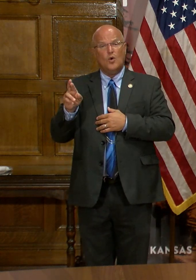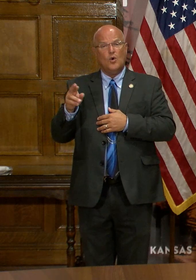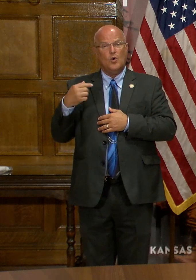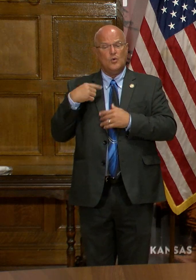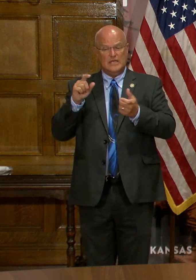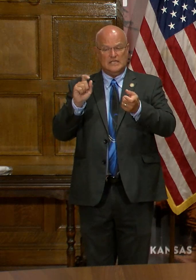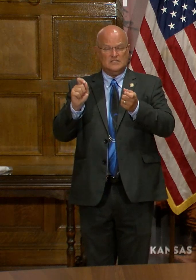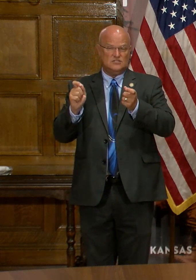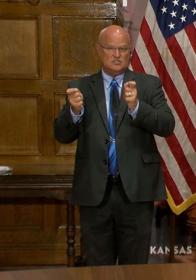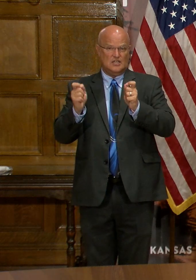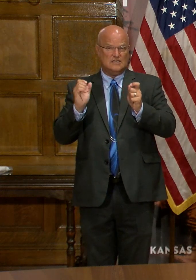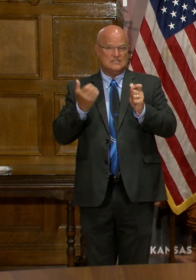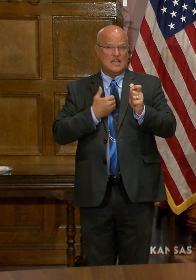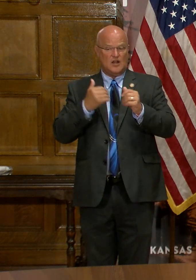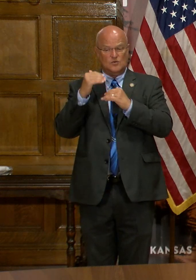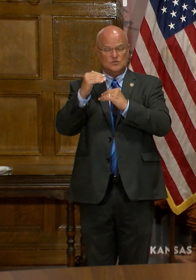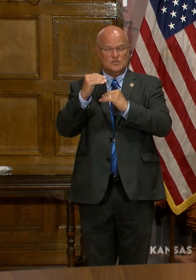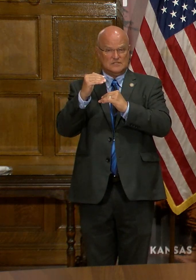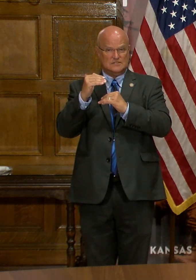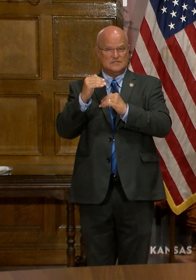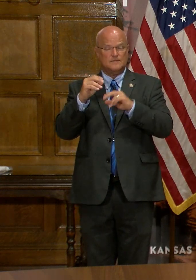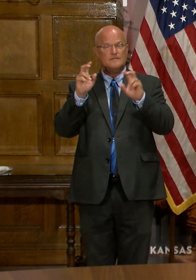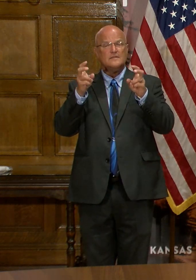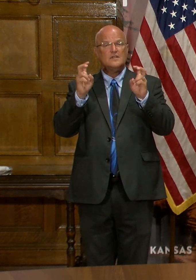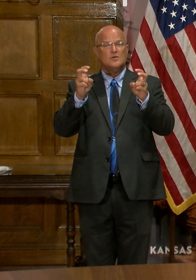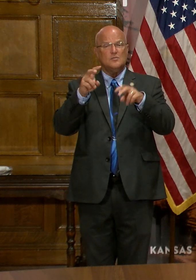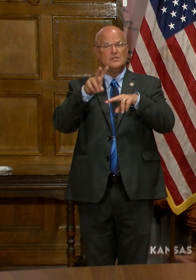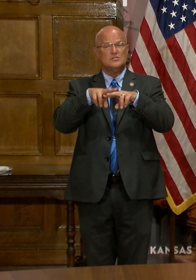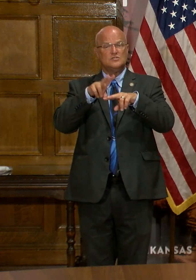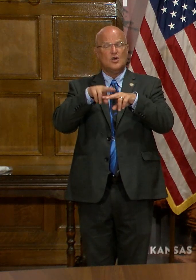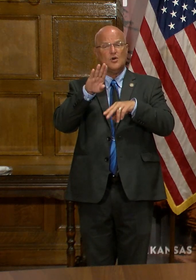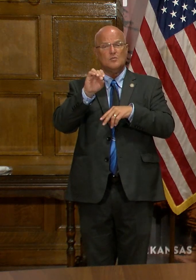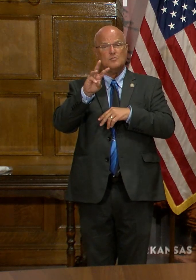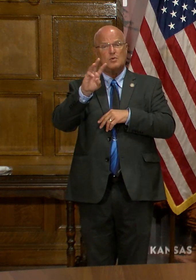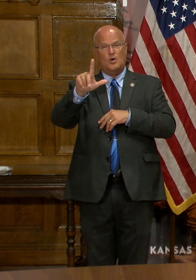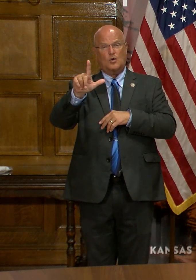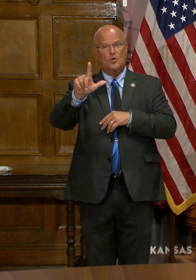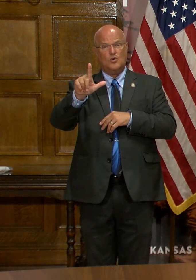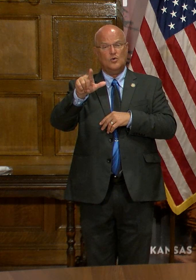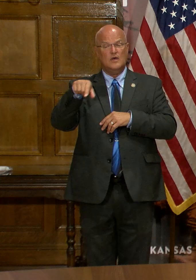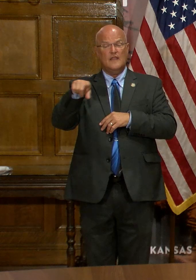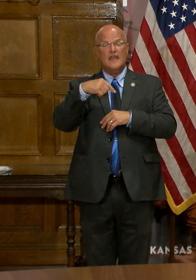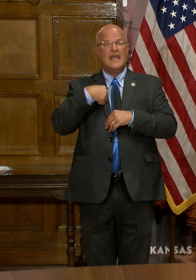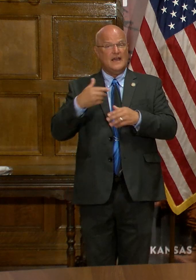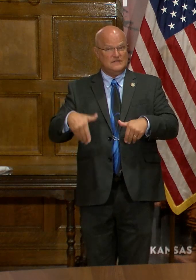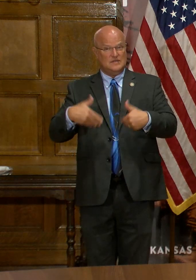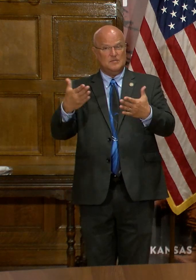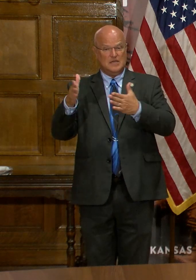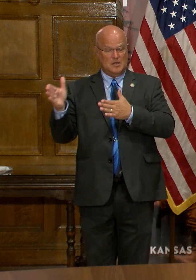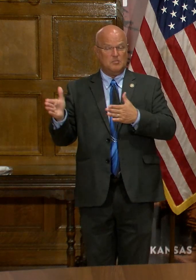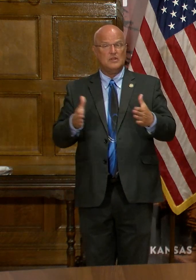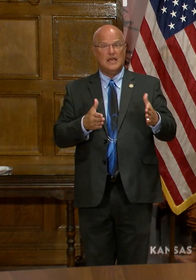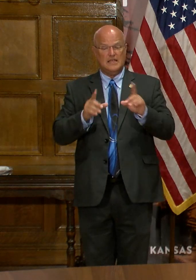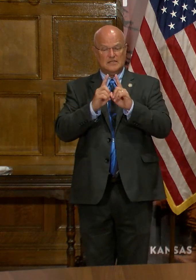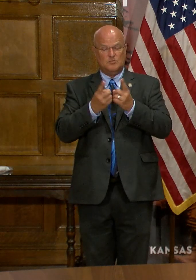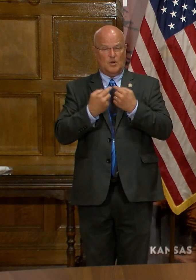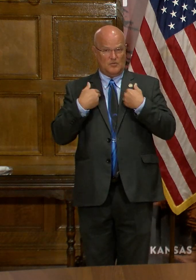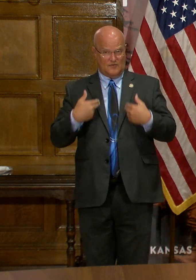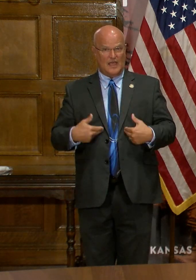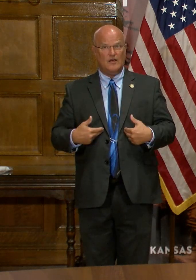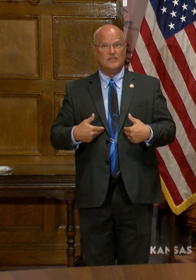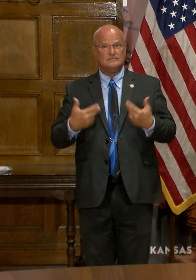we adjust our restrictions. In terms of the Salt Bowl, they have submitted a plan to the Department of